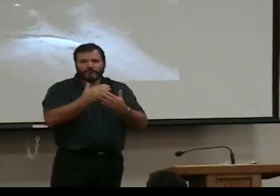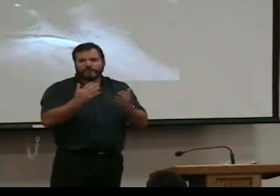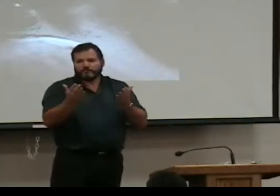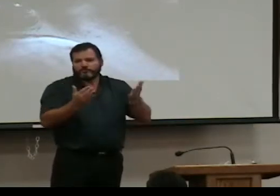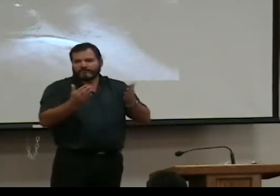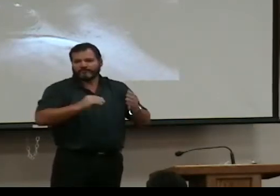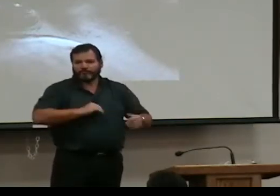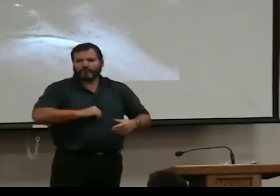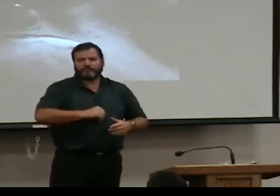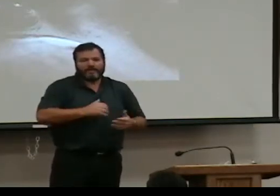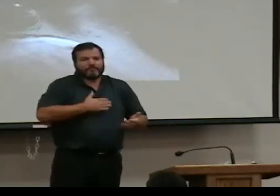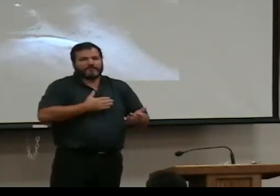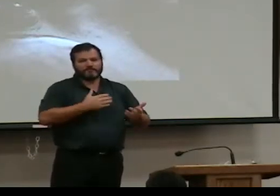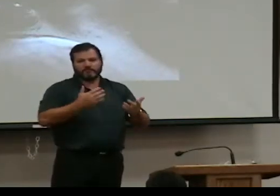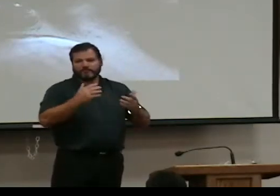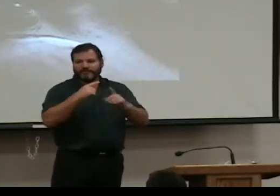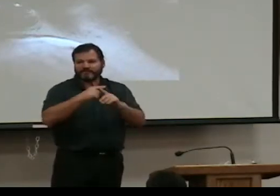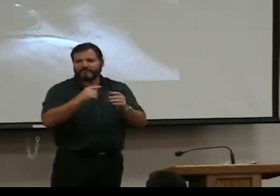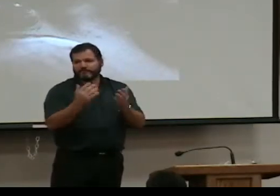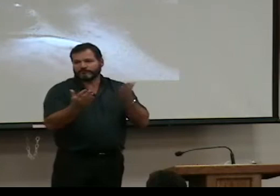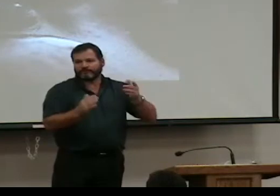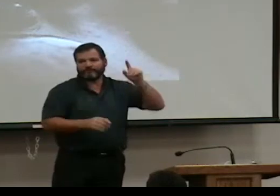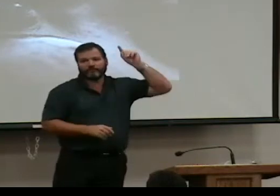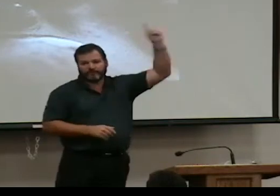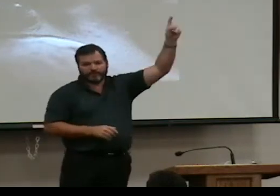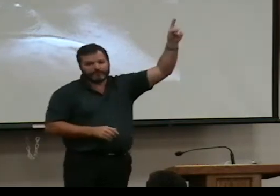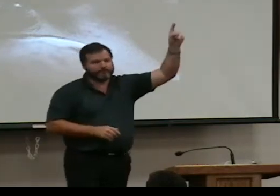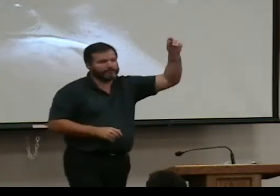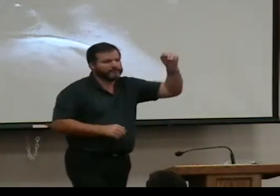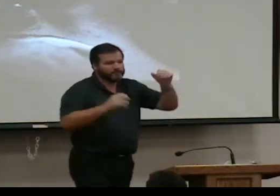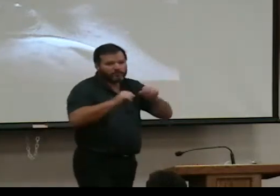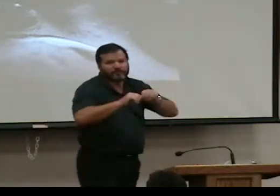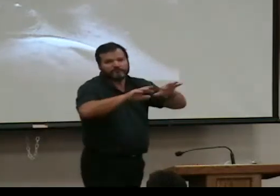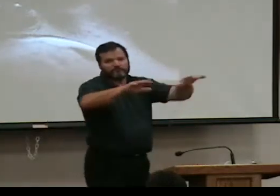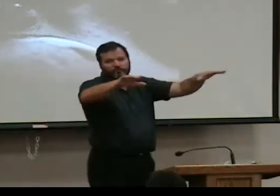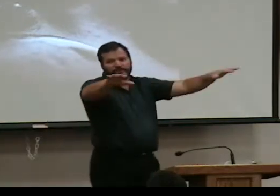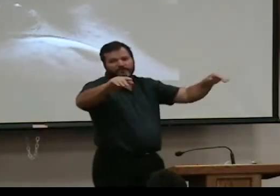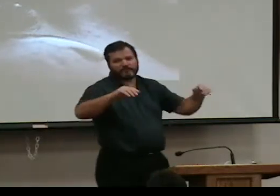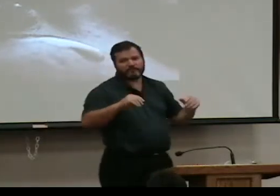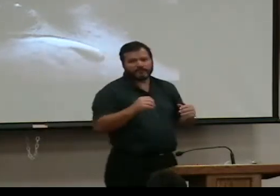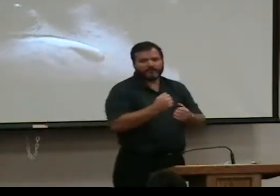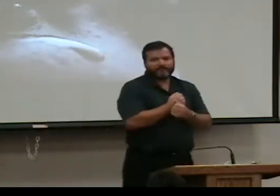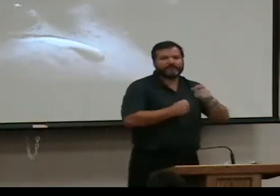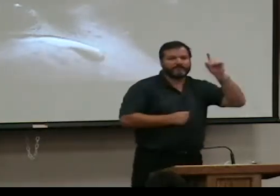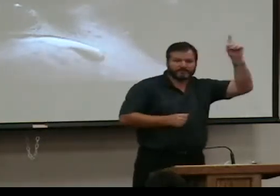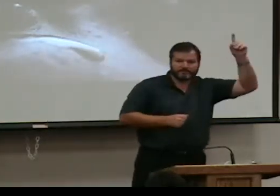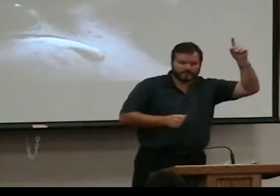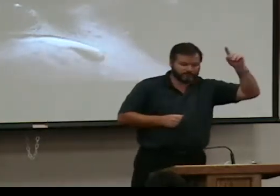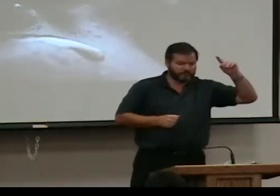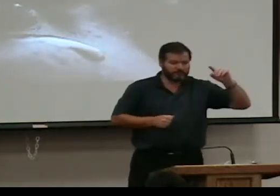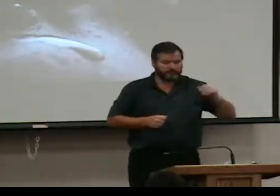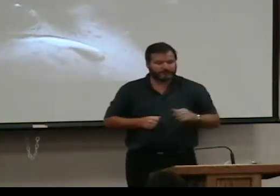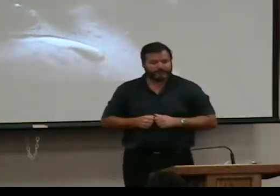up. But no, you're happy to serve. You're happy to do the service for him and help him to spread his love.